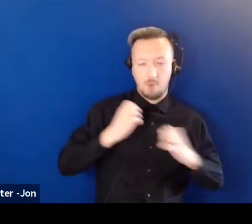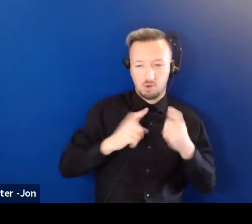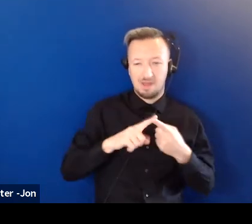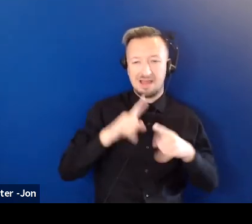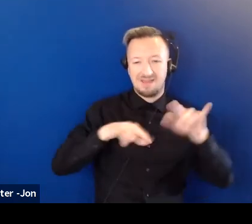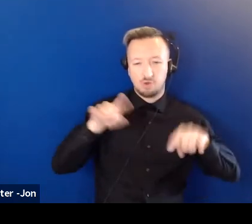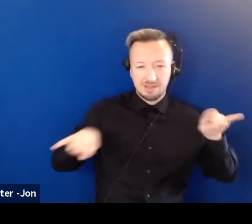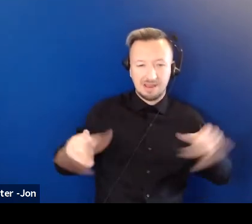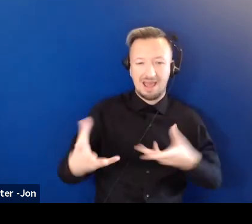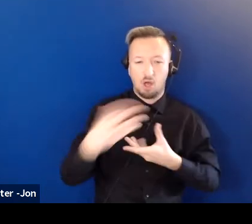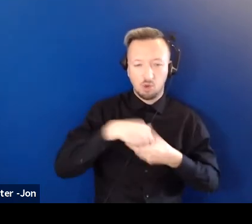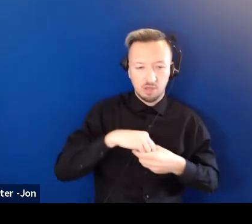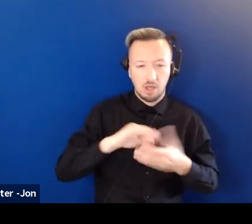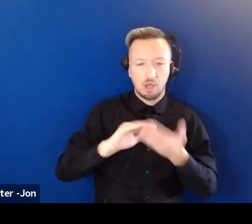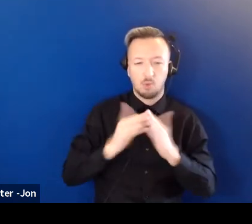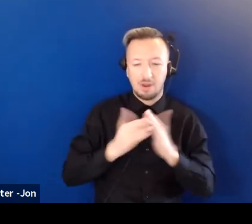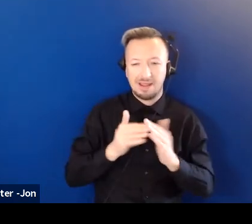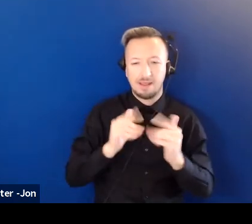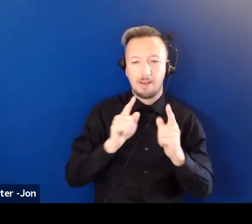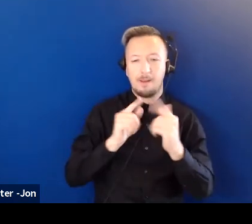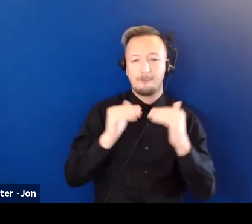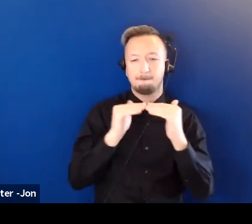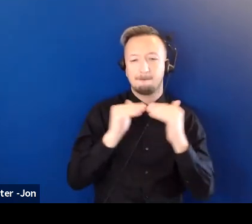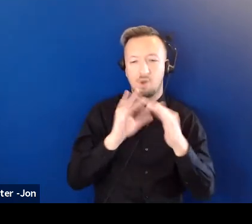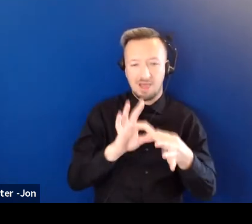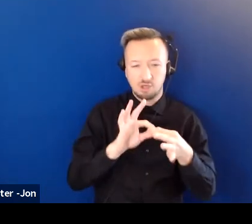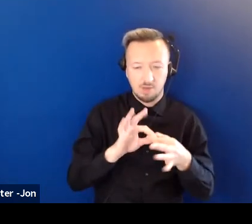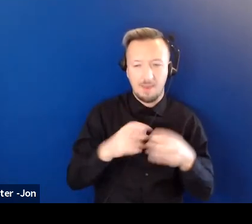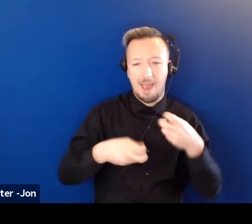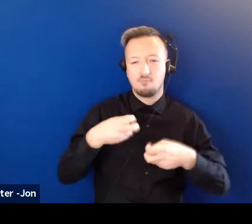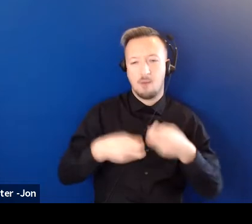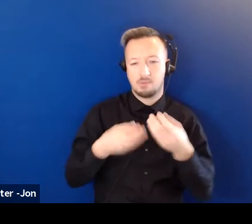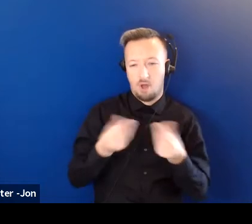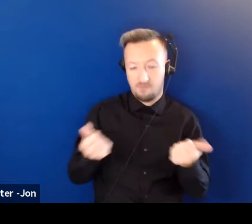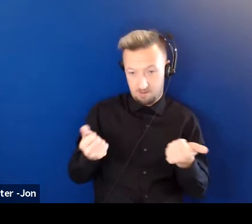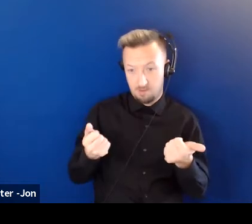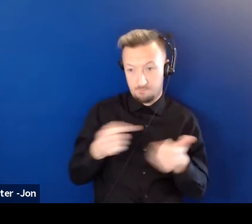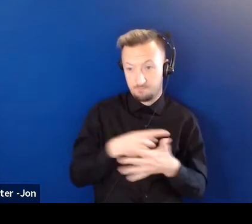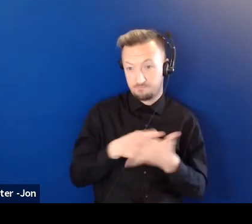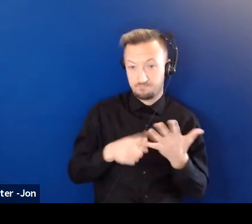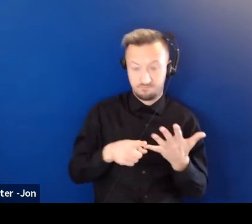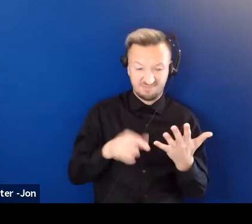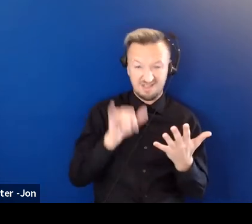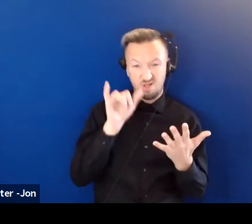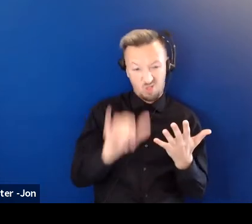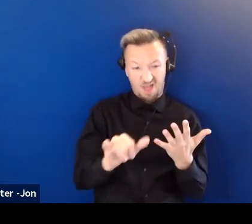inclusion, community, peer relationships, and problem solving, which I feel like are pre-ETS topics, and just